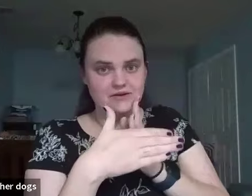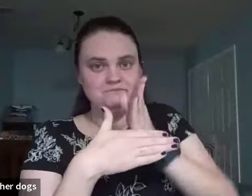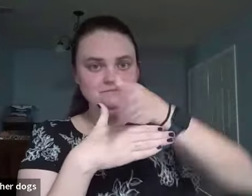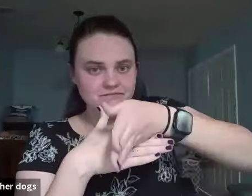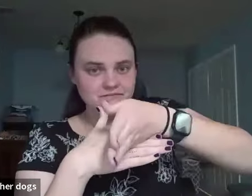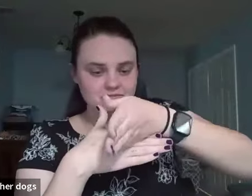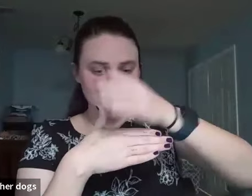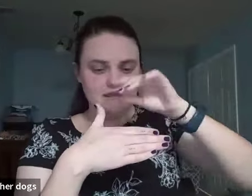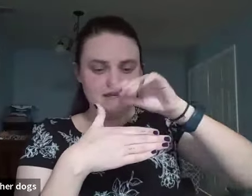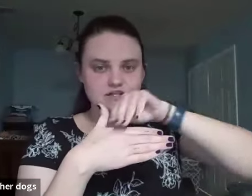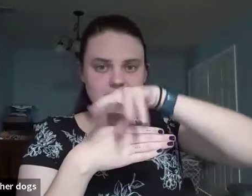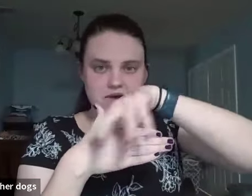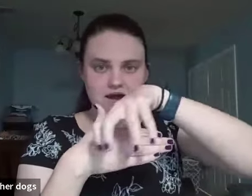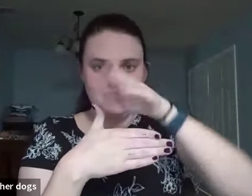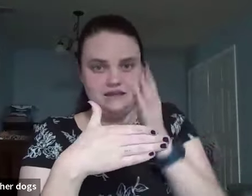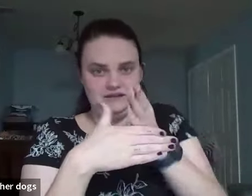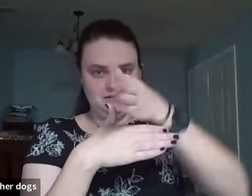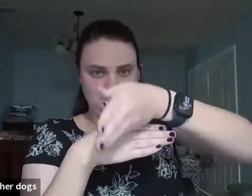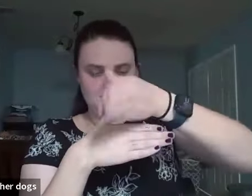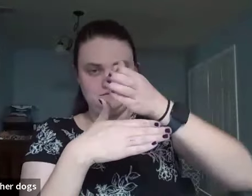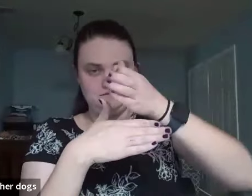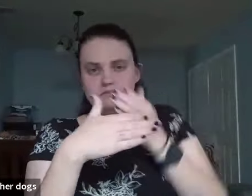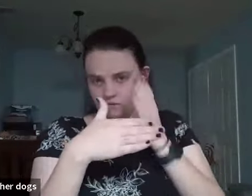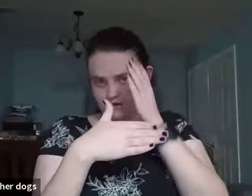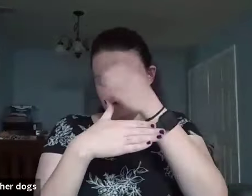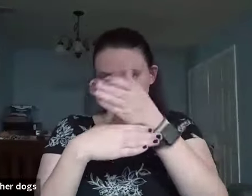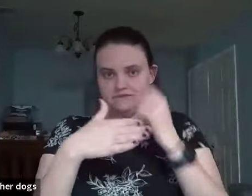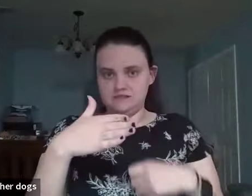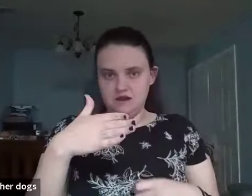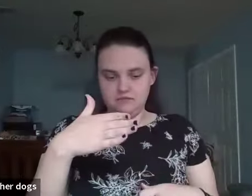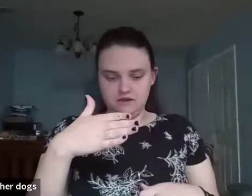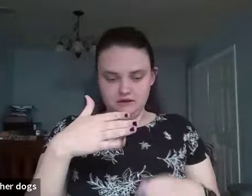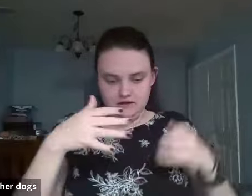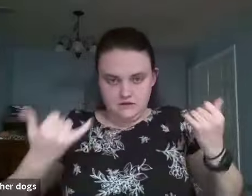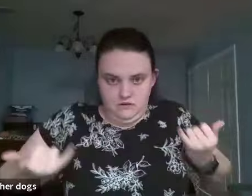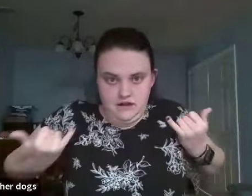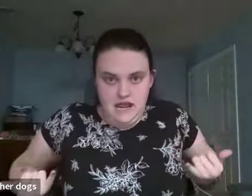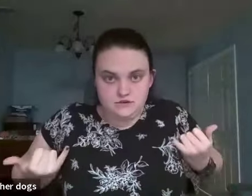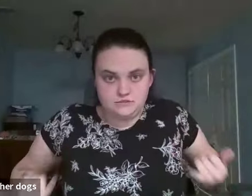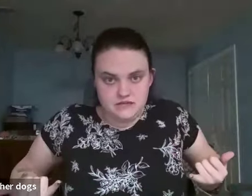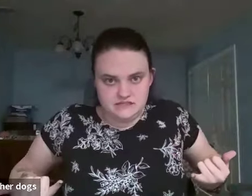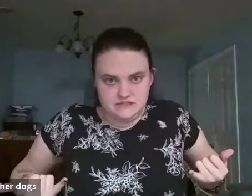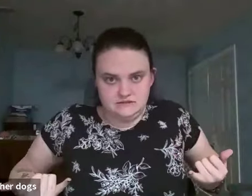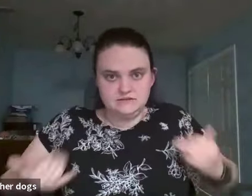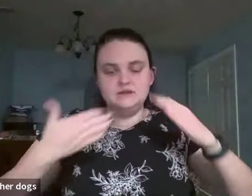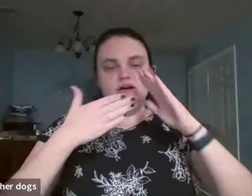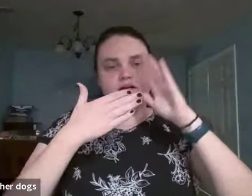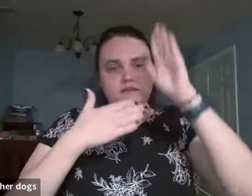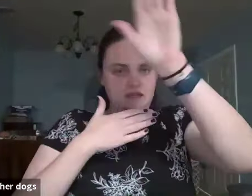about, and it's going to be behind it. Because if you remember when we talked about that timeline, right now is present,